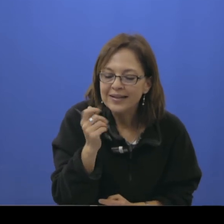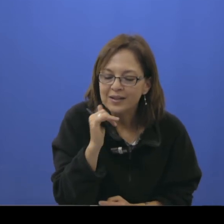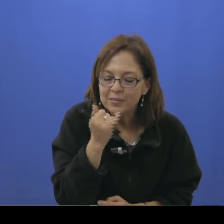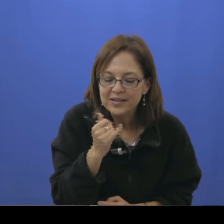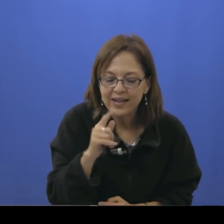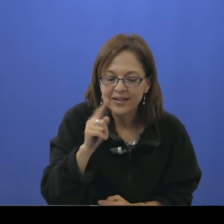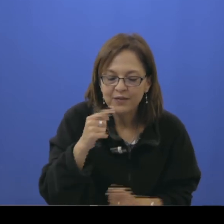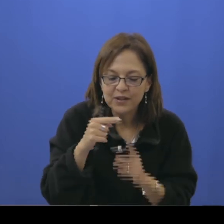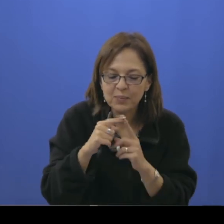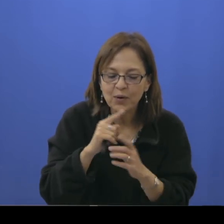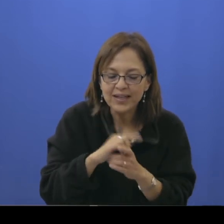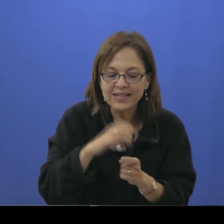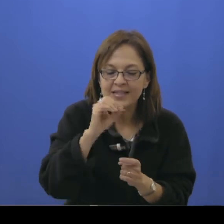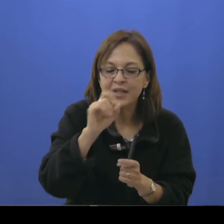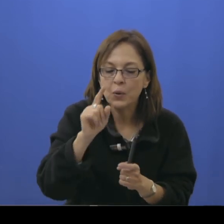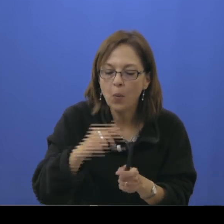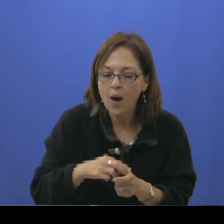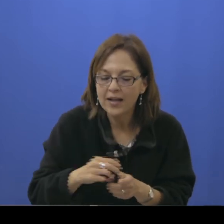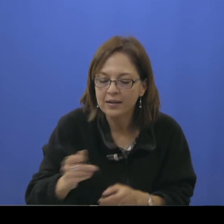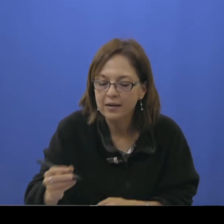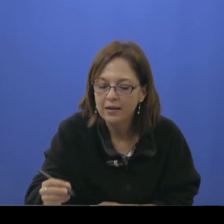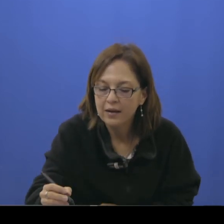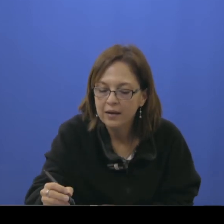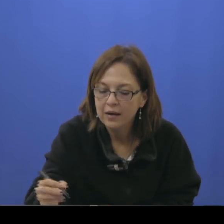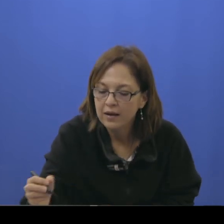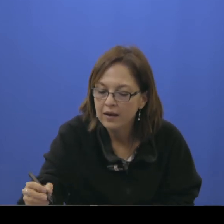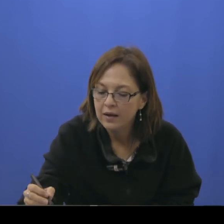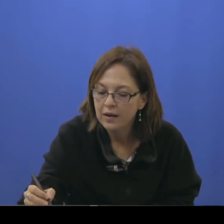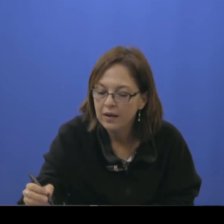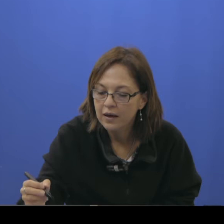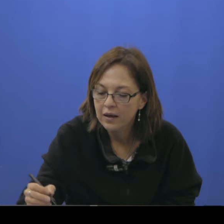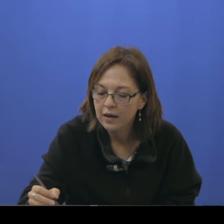One little mistake. The first point is 0, 1.